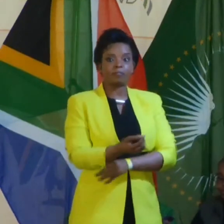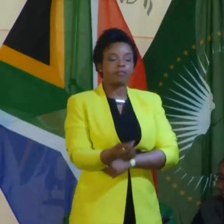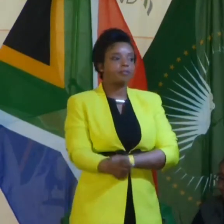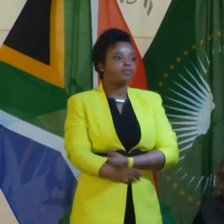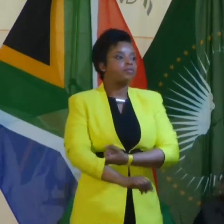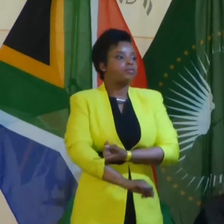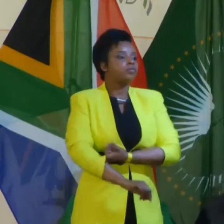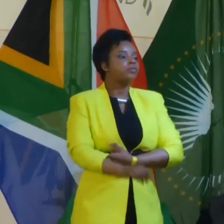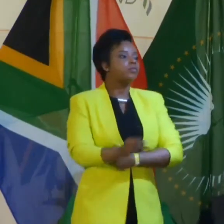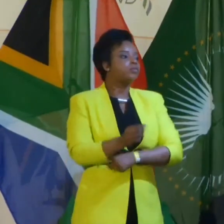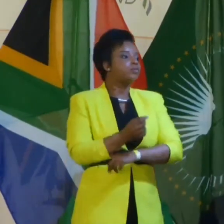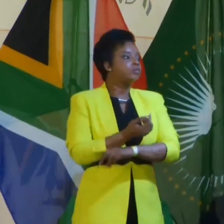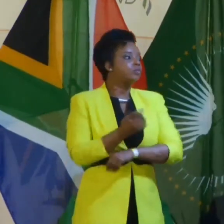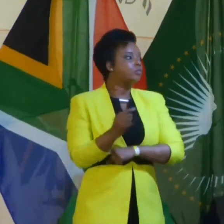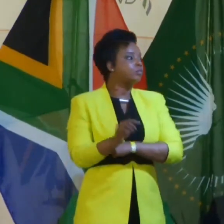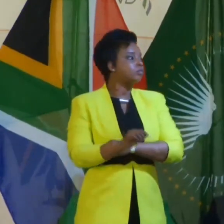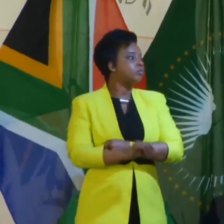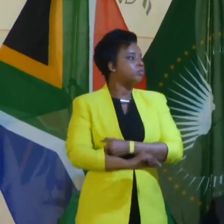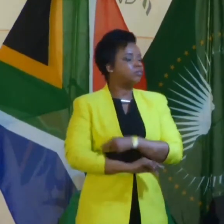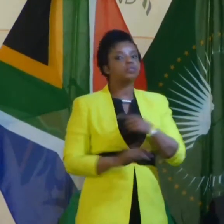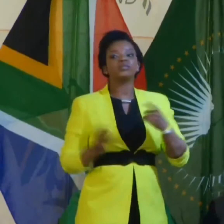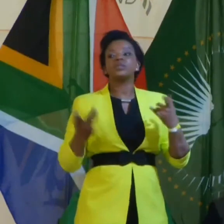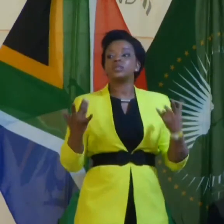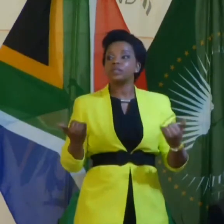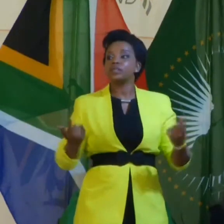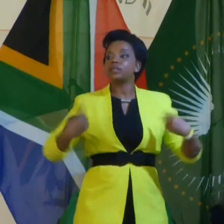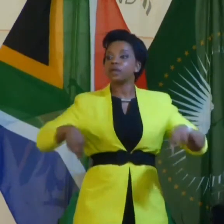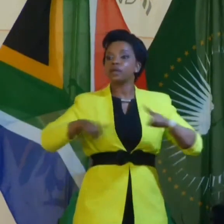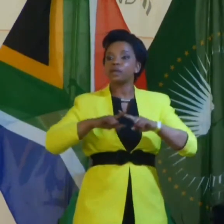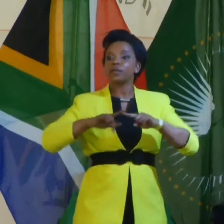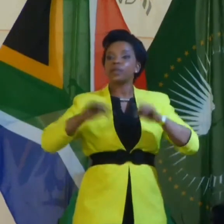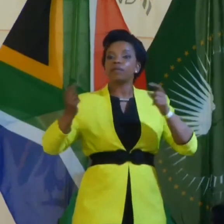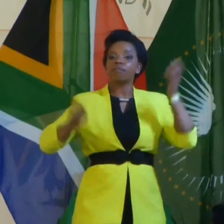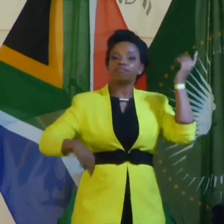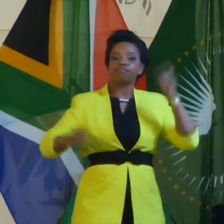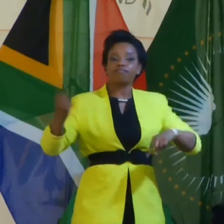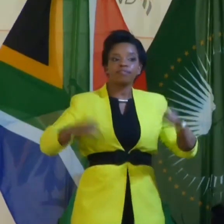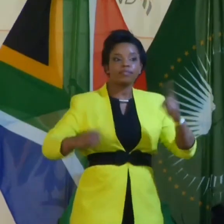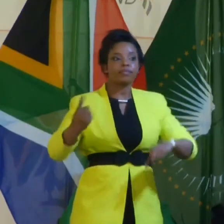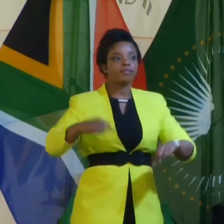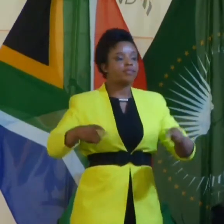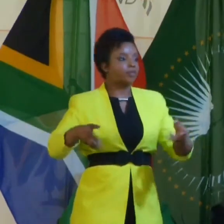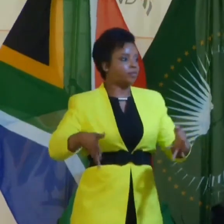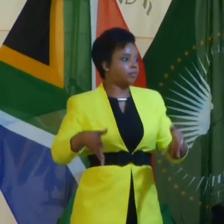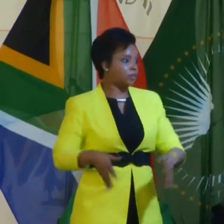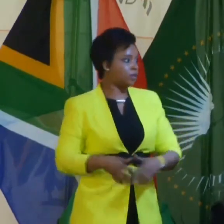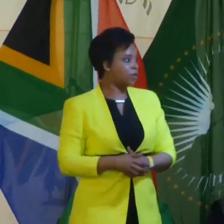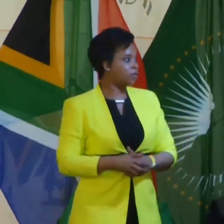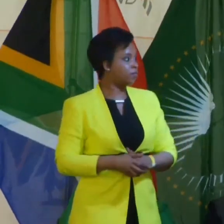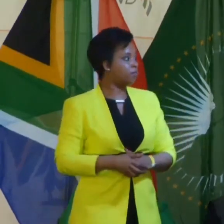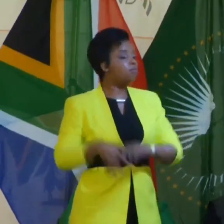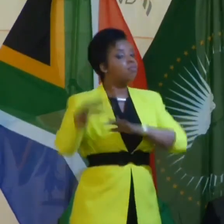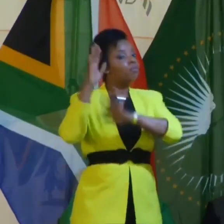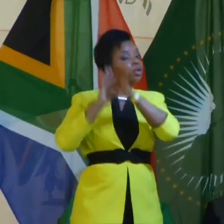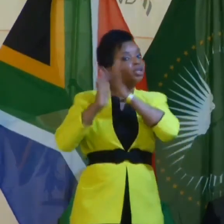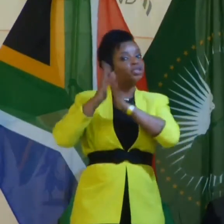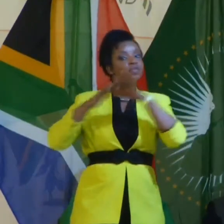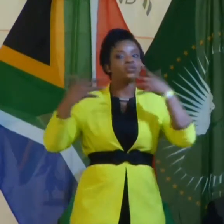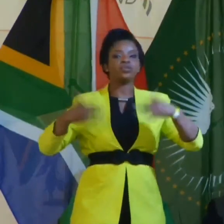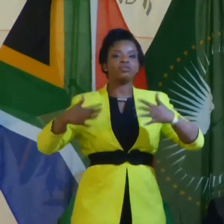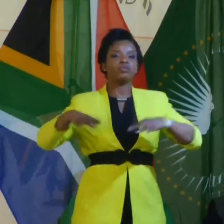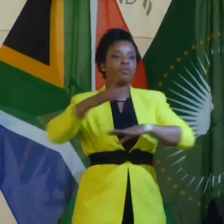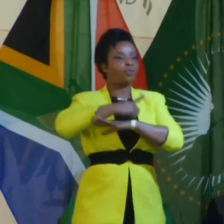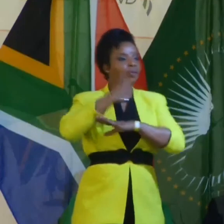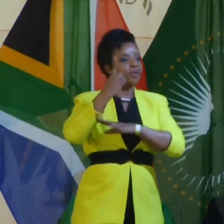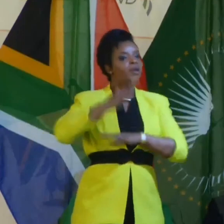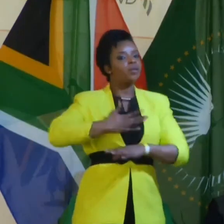As we gather here on this historic day, we want to pay tribute to those that played a